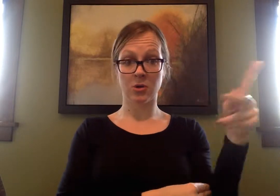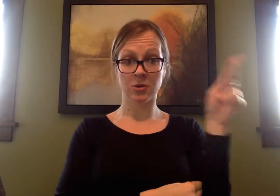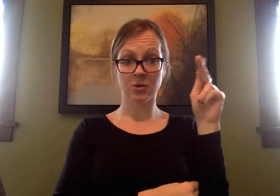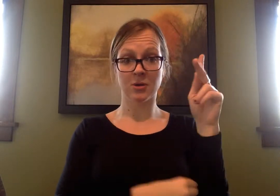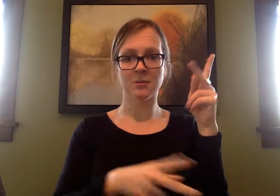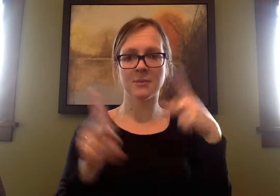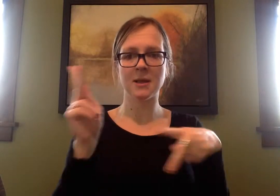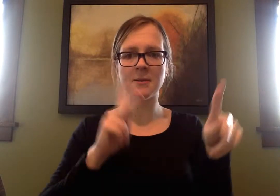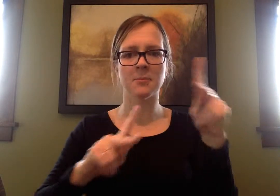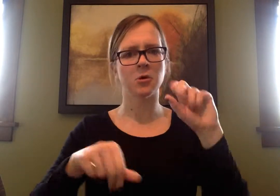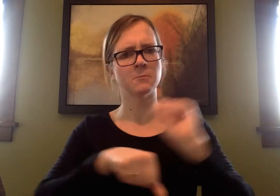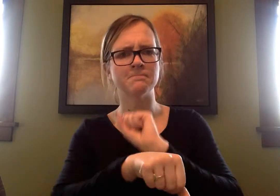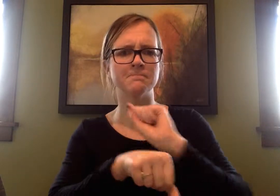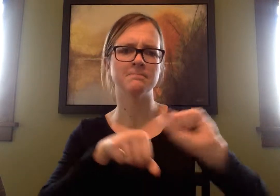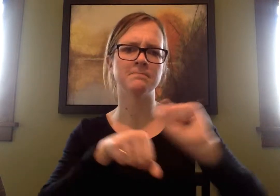arrival.